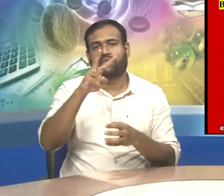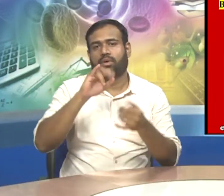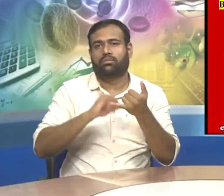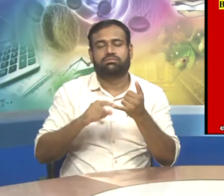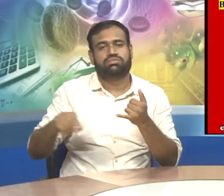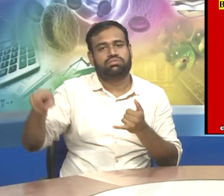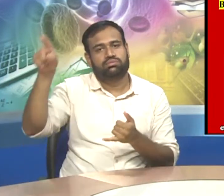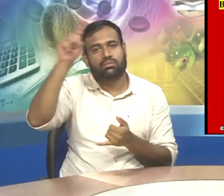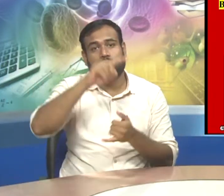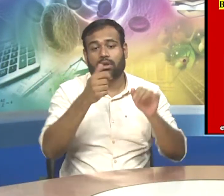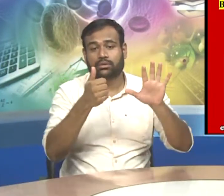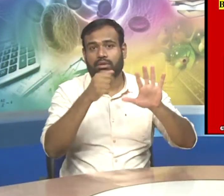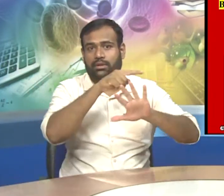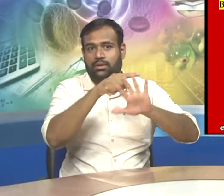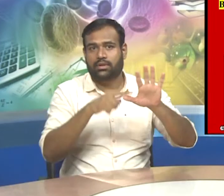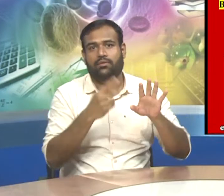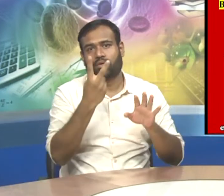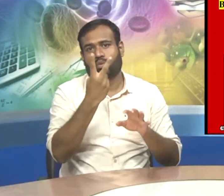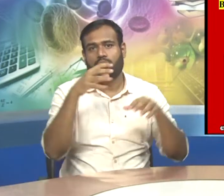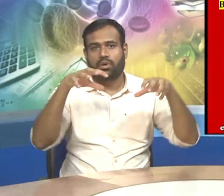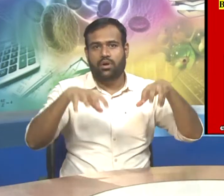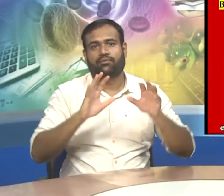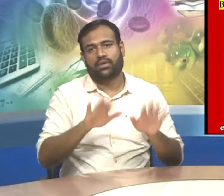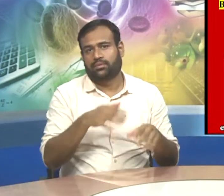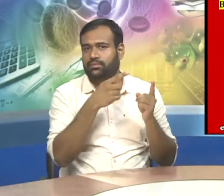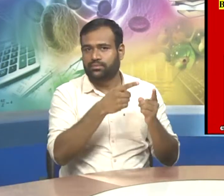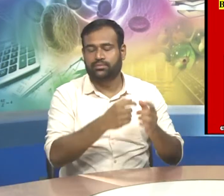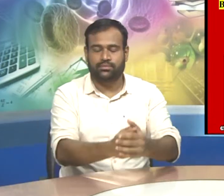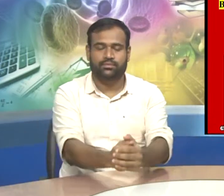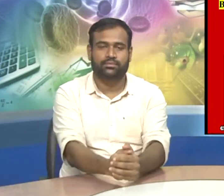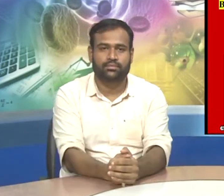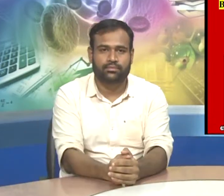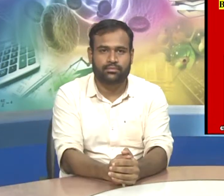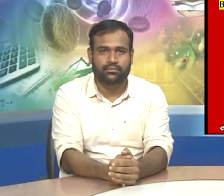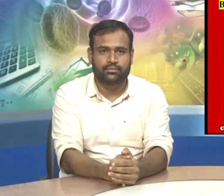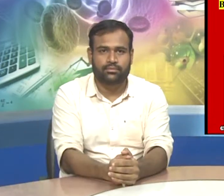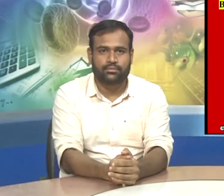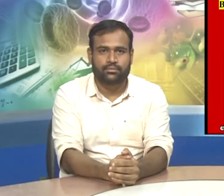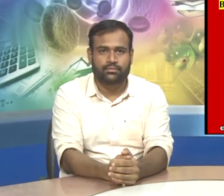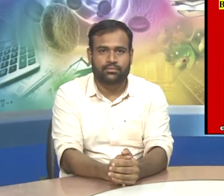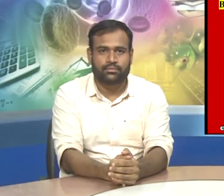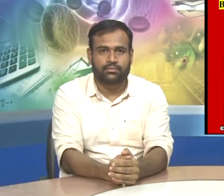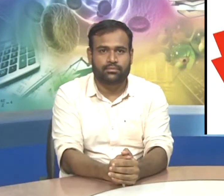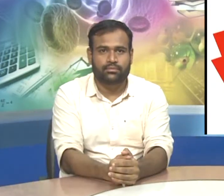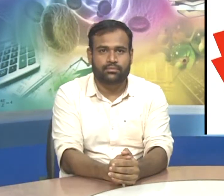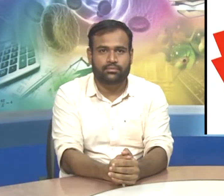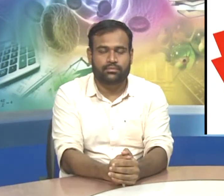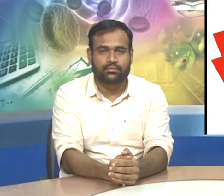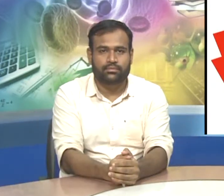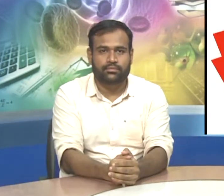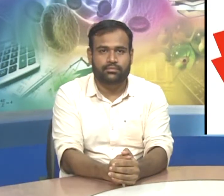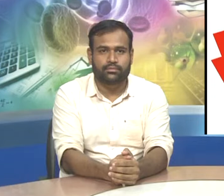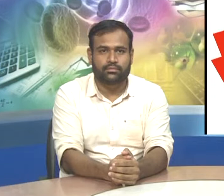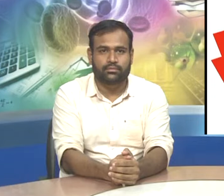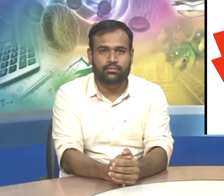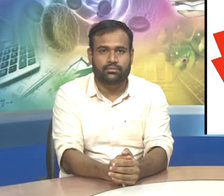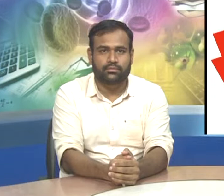Pradesh, they all have bicameral legislature. We will take a break